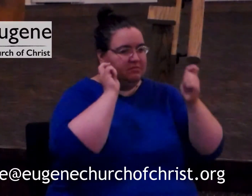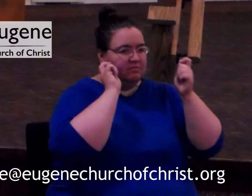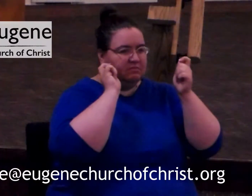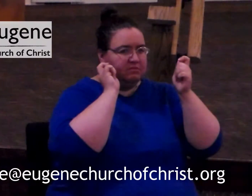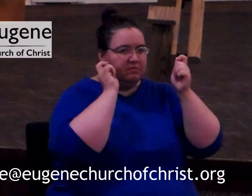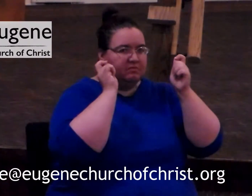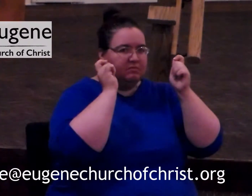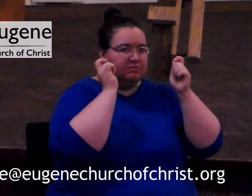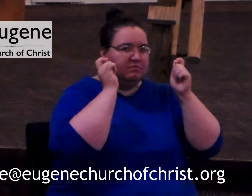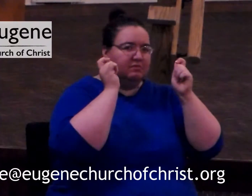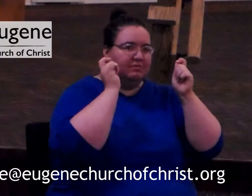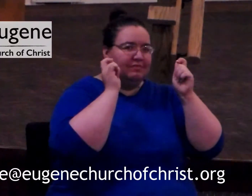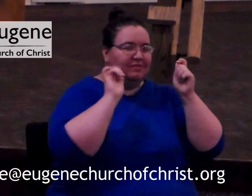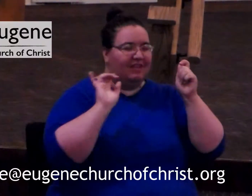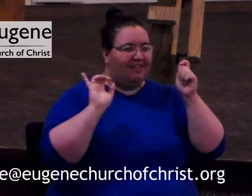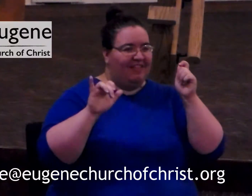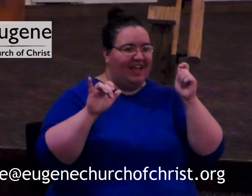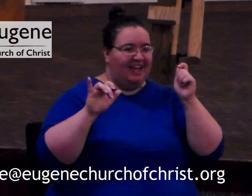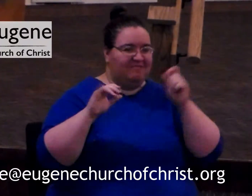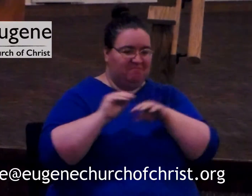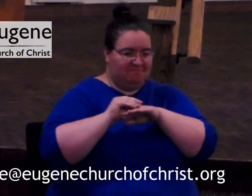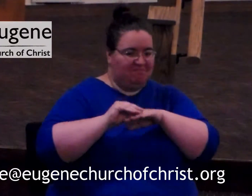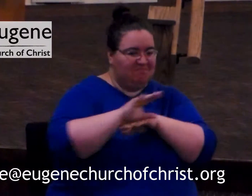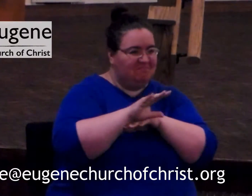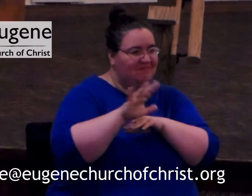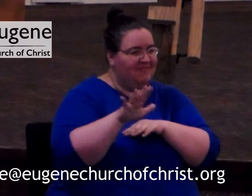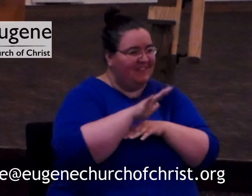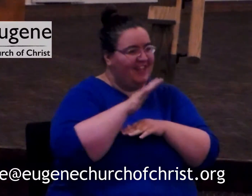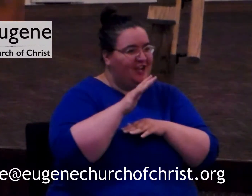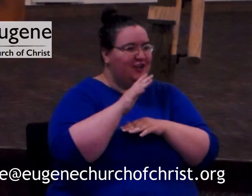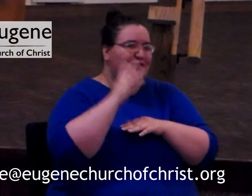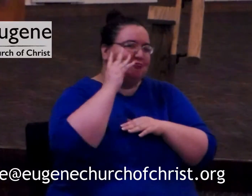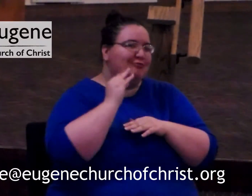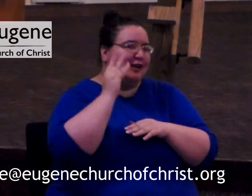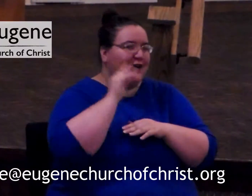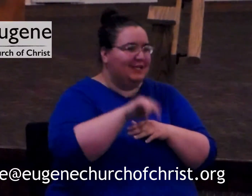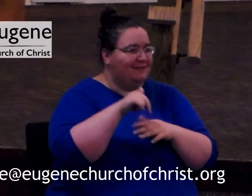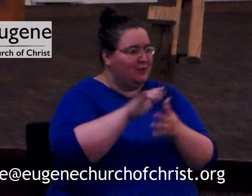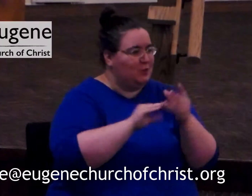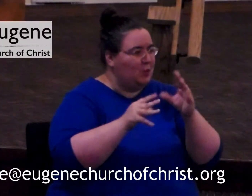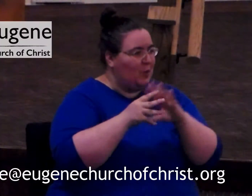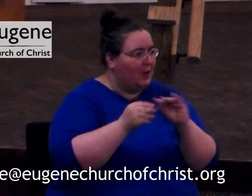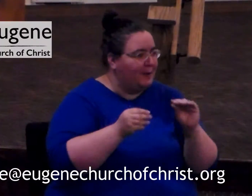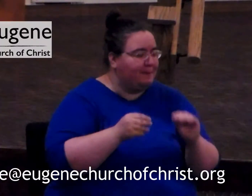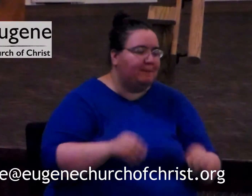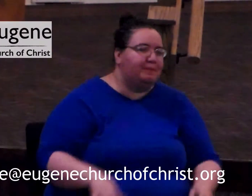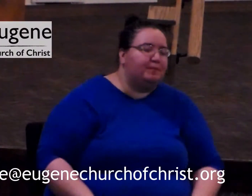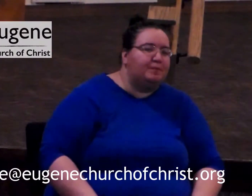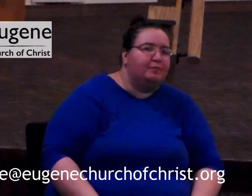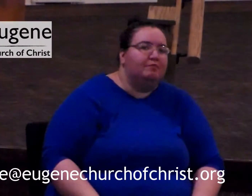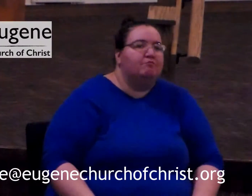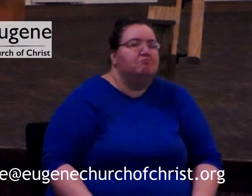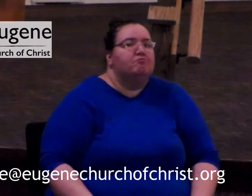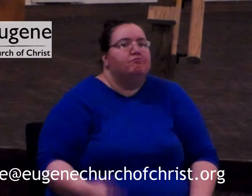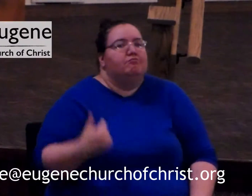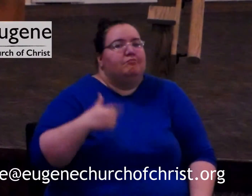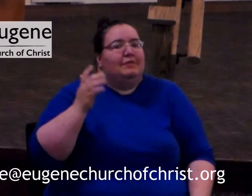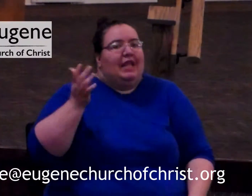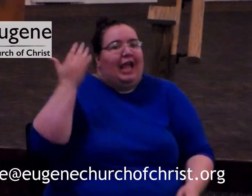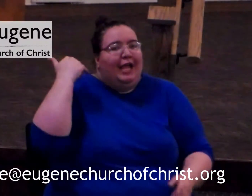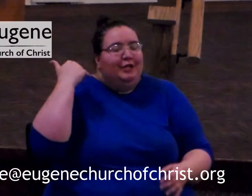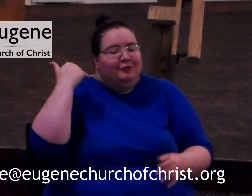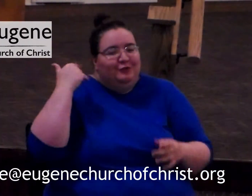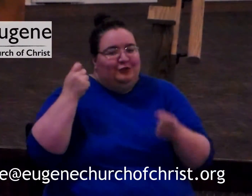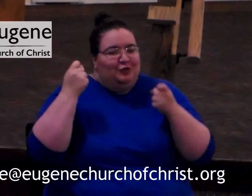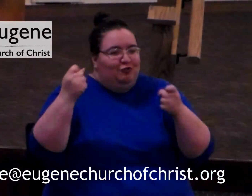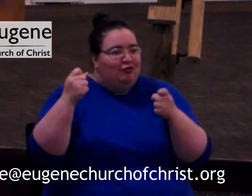coming into the story. I drove a church bus around the country a lot as a youth minister, and the last church bus that we had, the windows would not